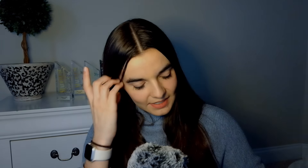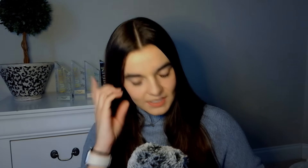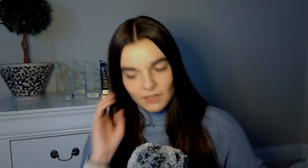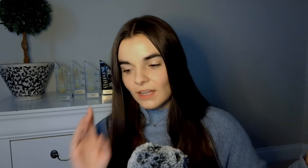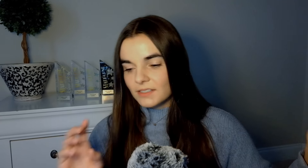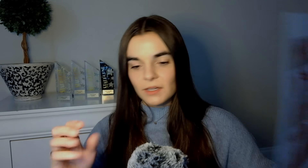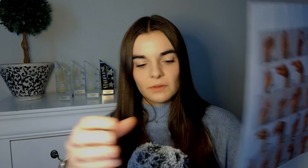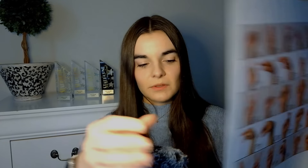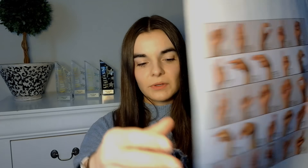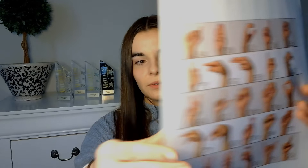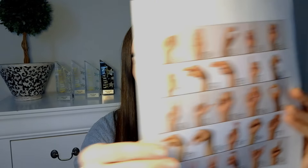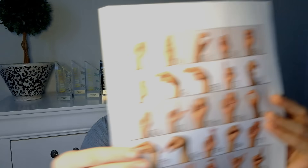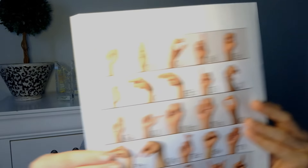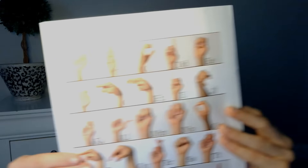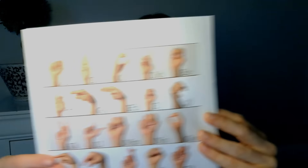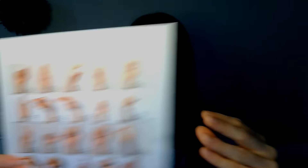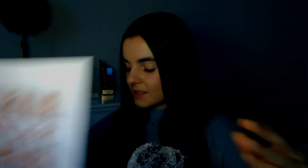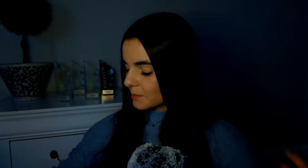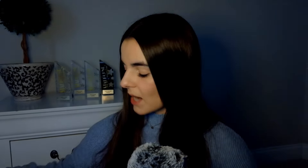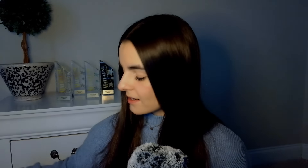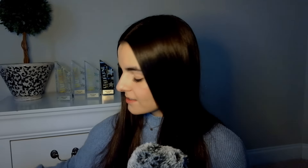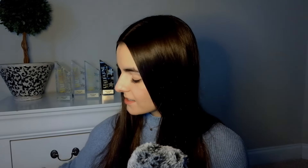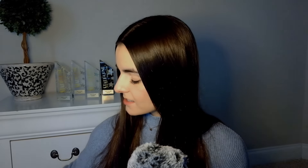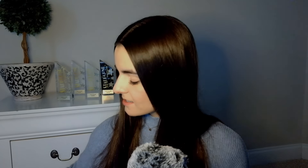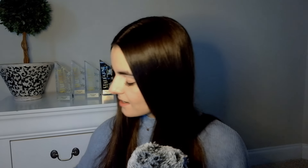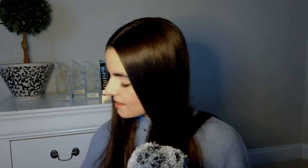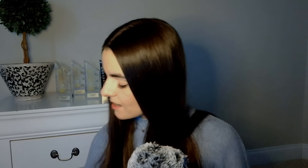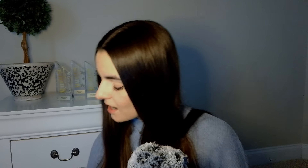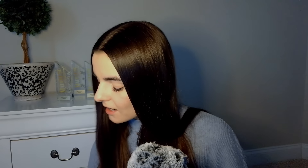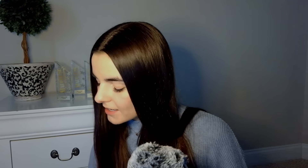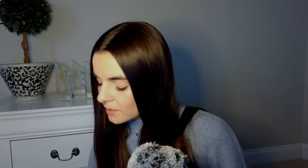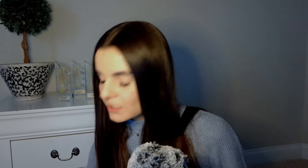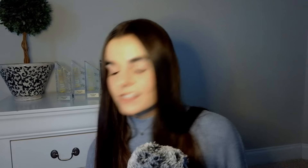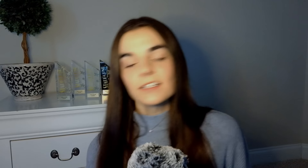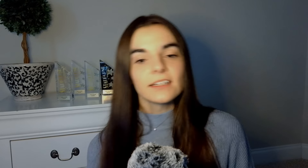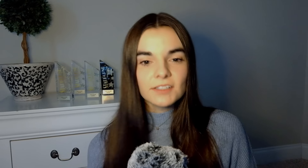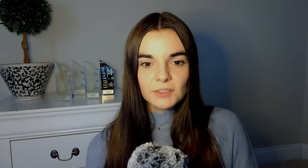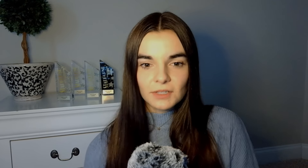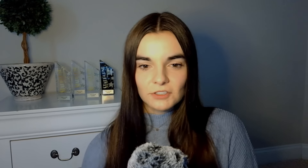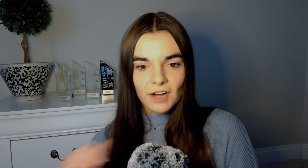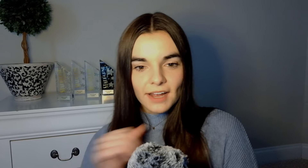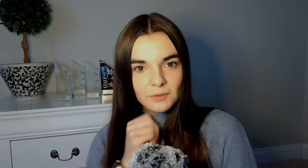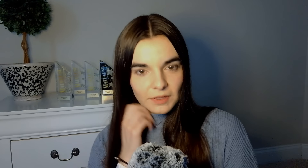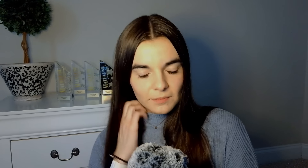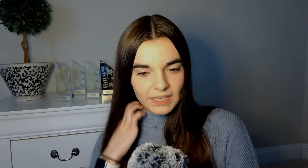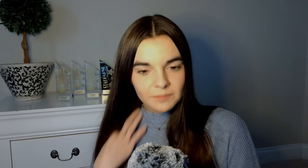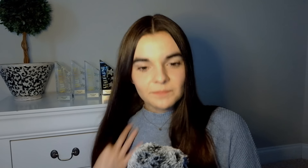So let's go through and let's practice our ABCs. You can try it with me.